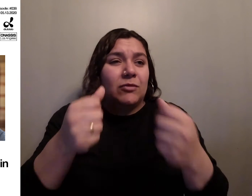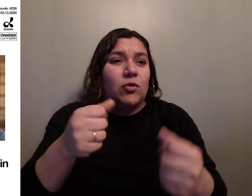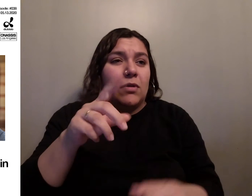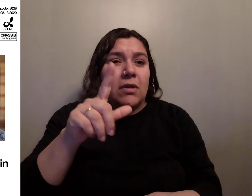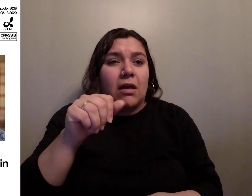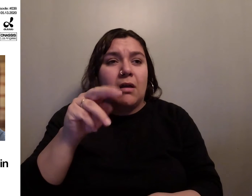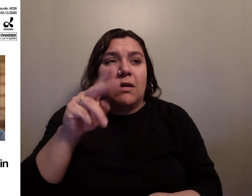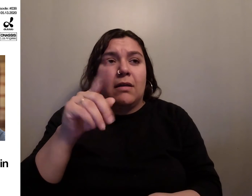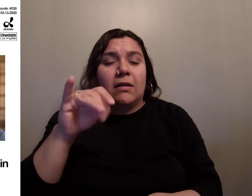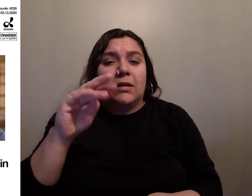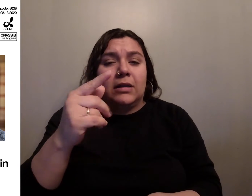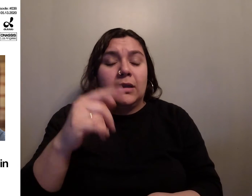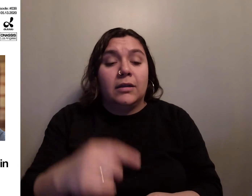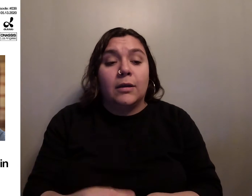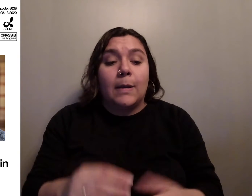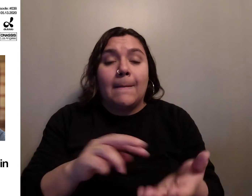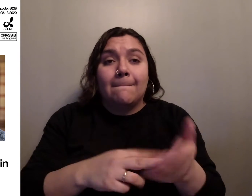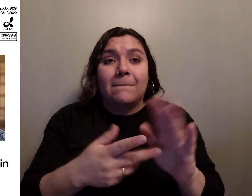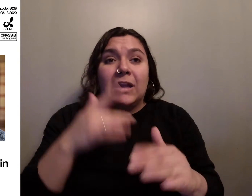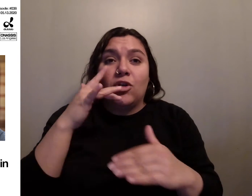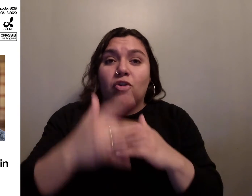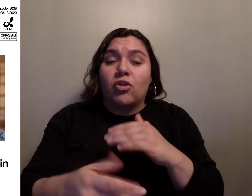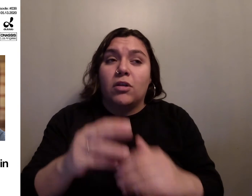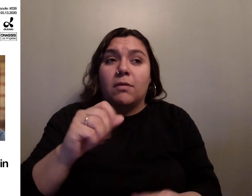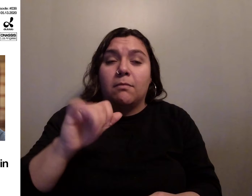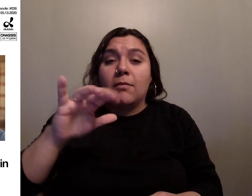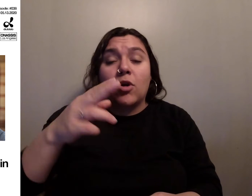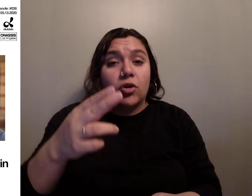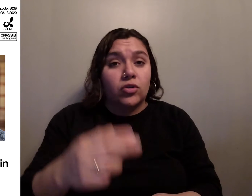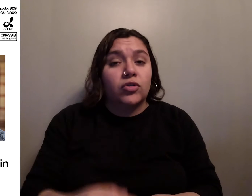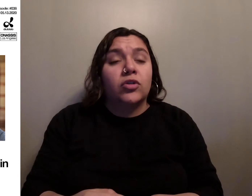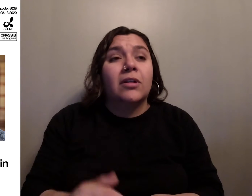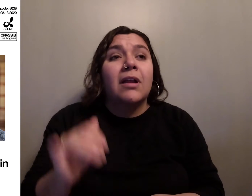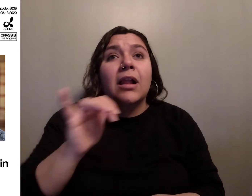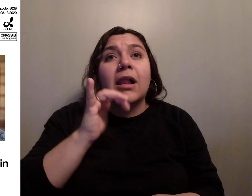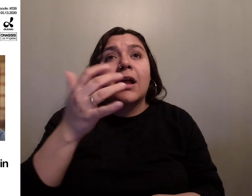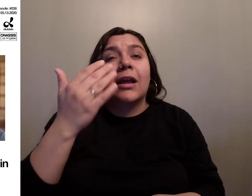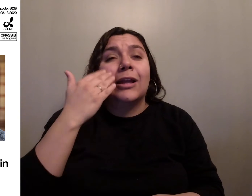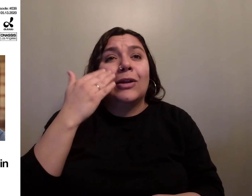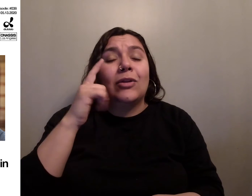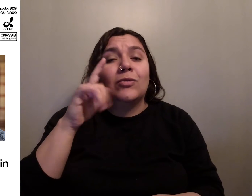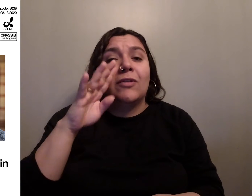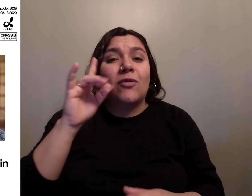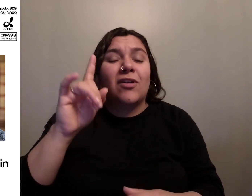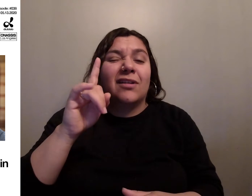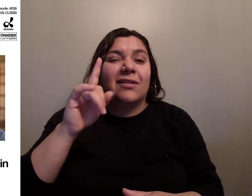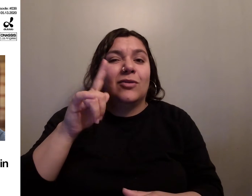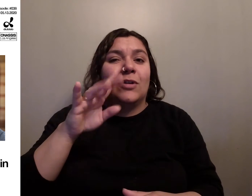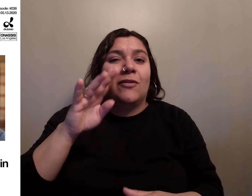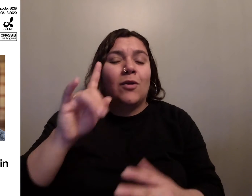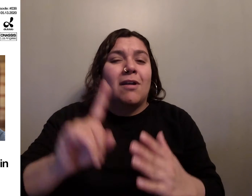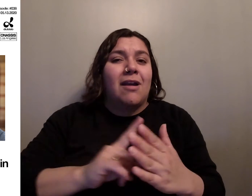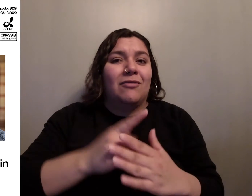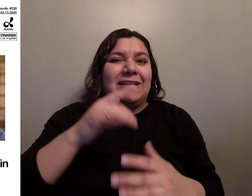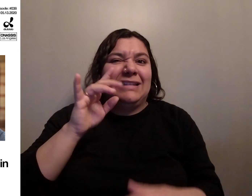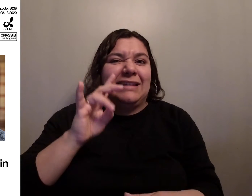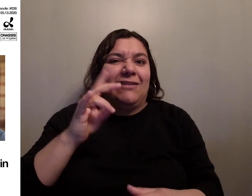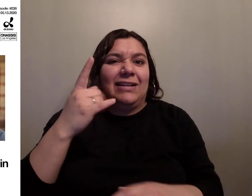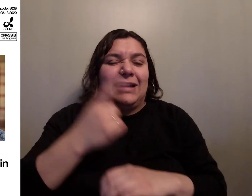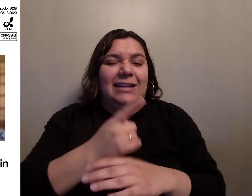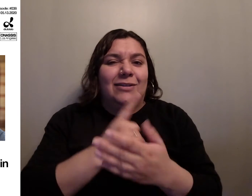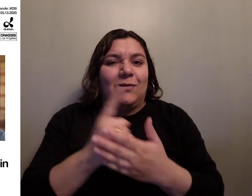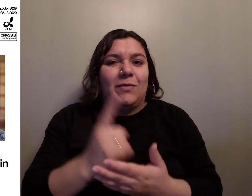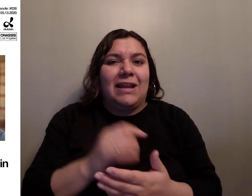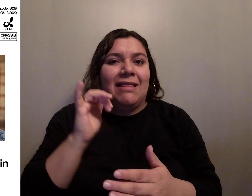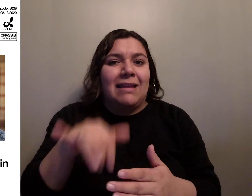for this kind of very unsmooth landing. So early March was like the